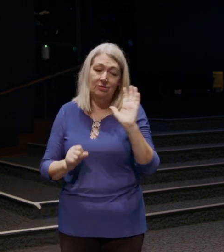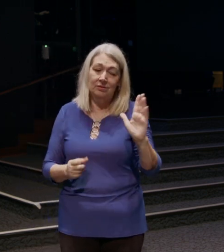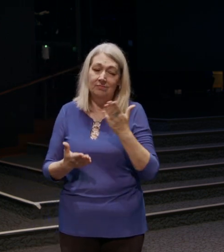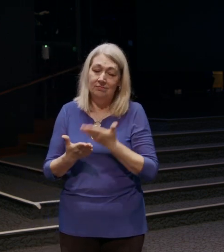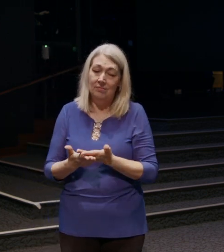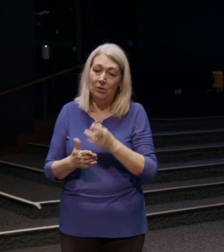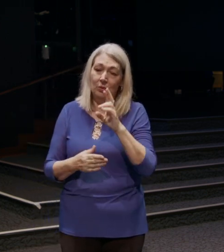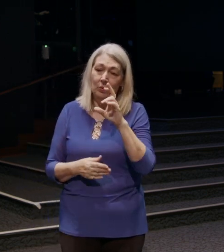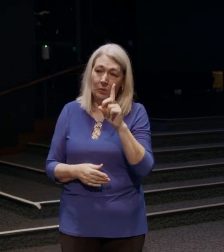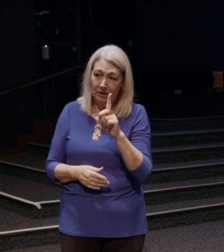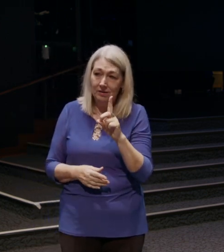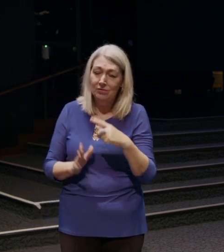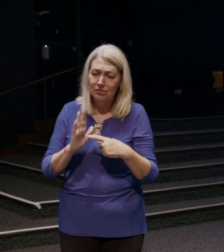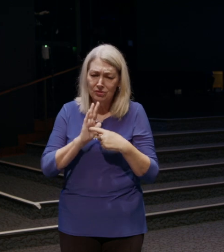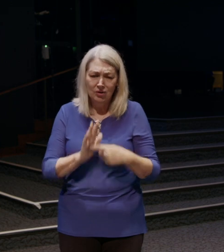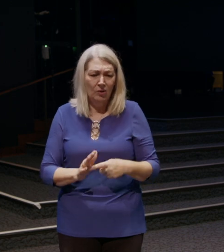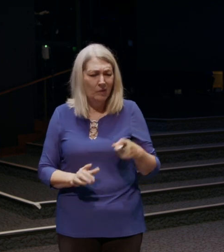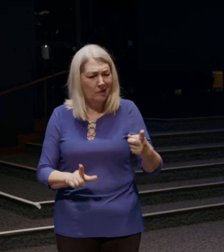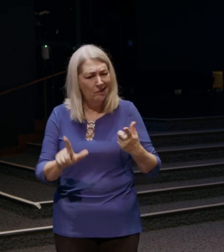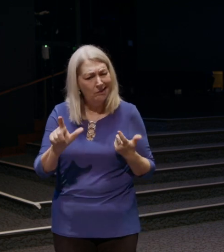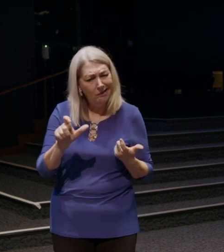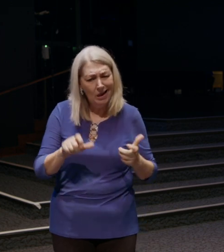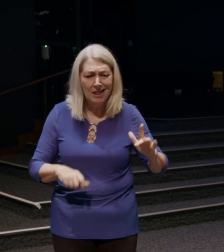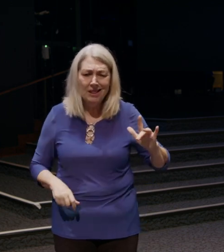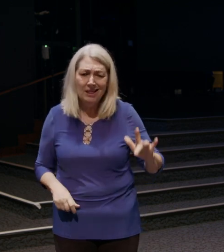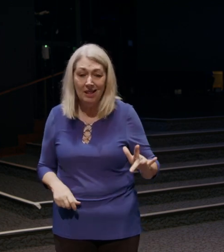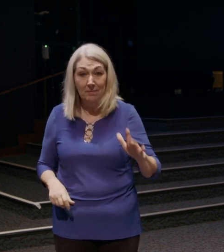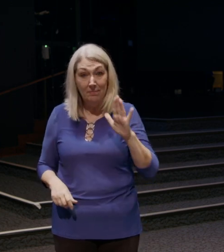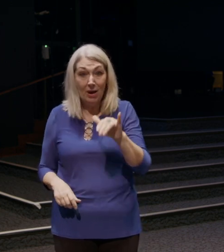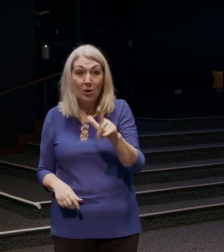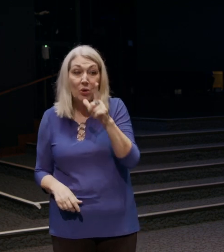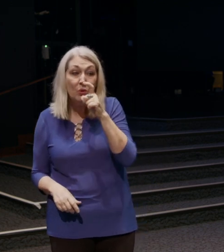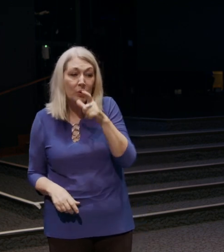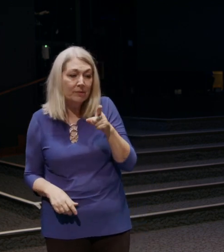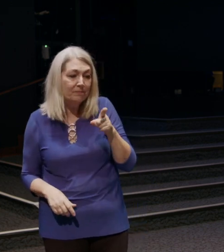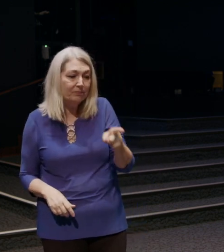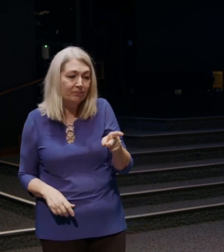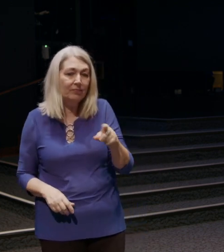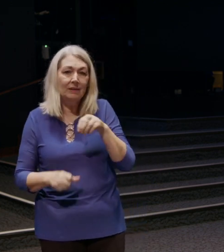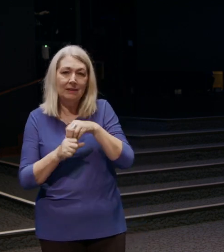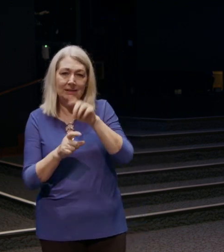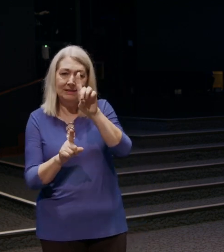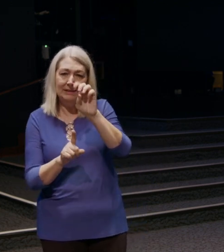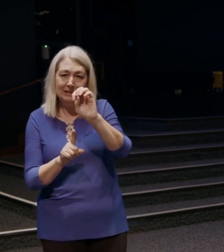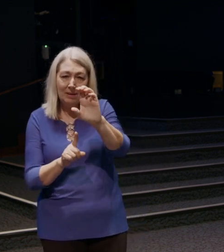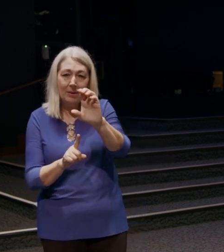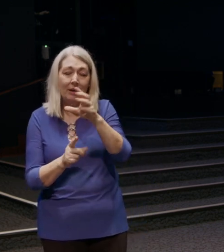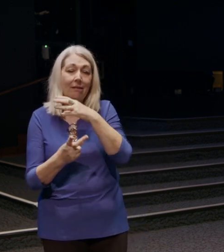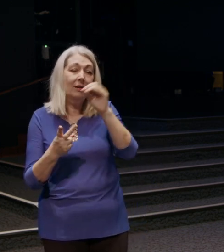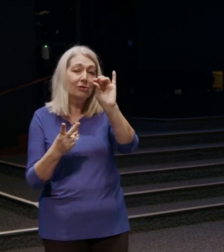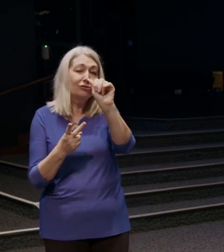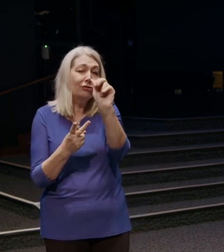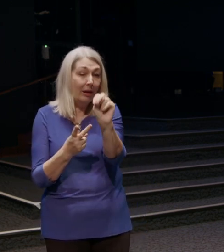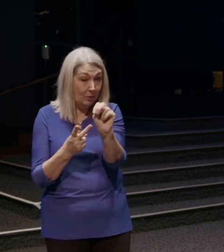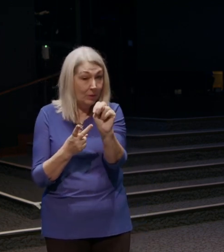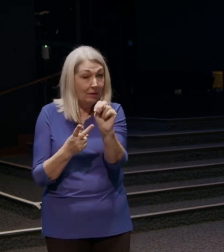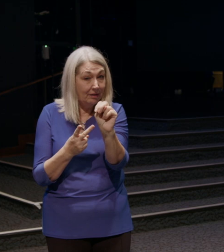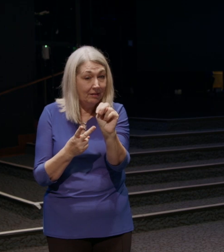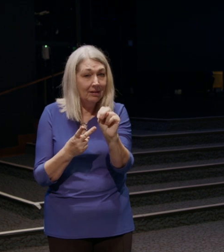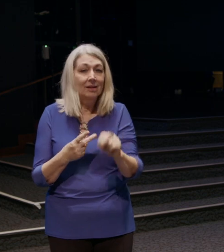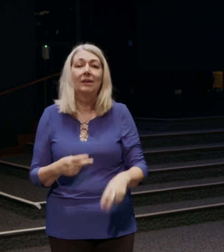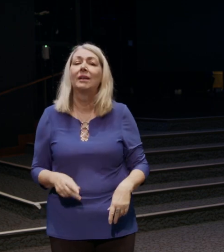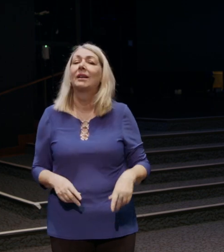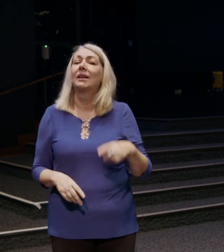which indicate a speed violation by Max Locato in December and January, and